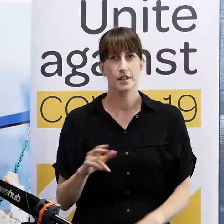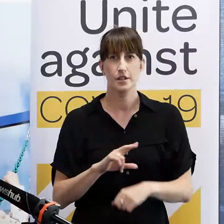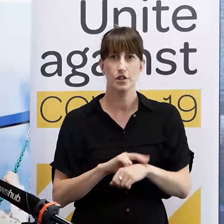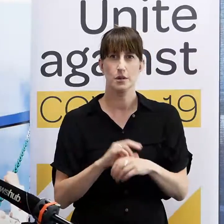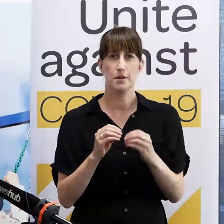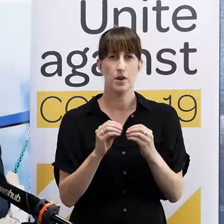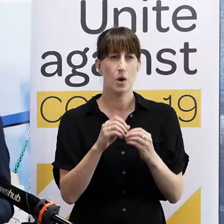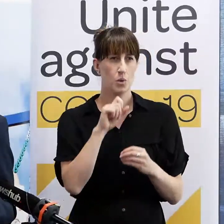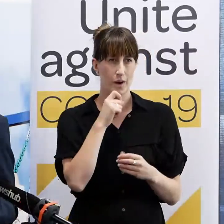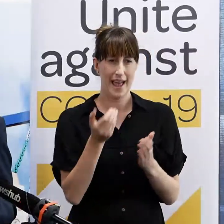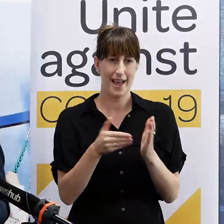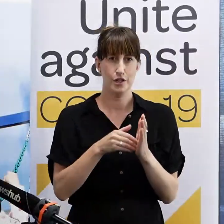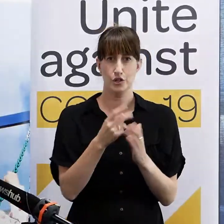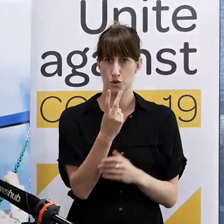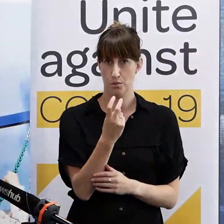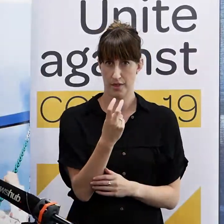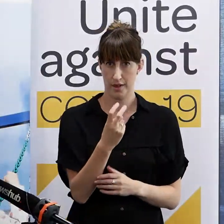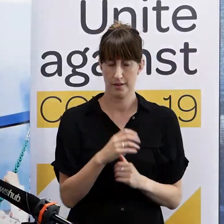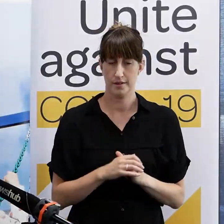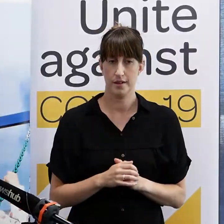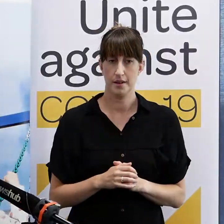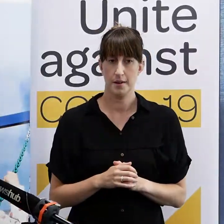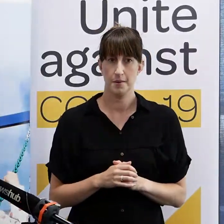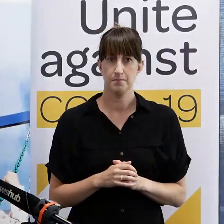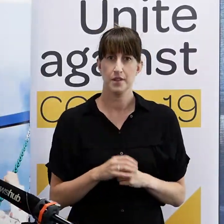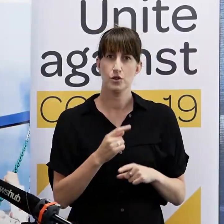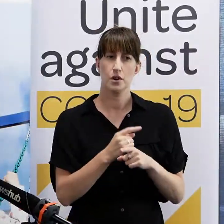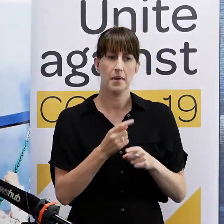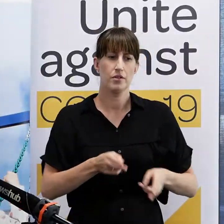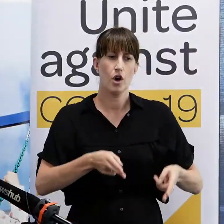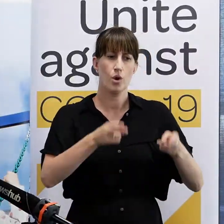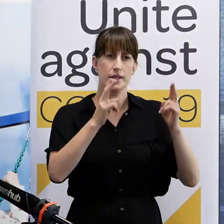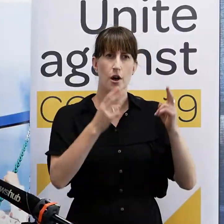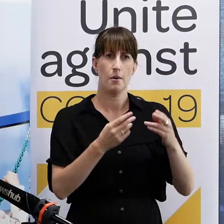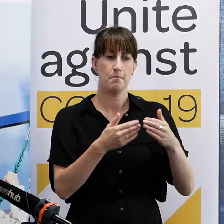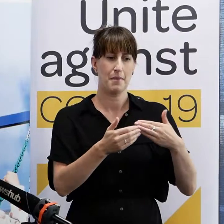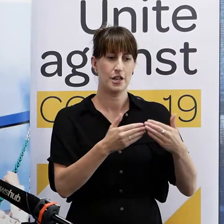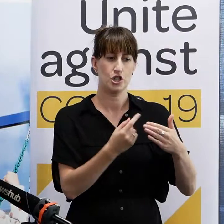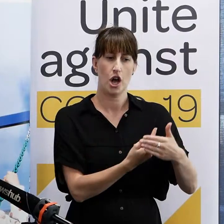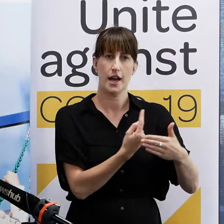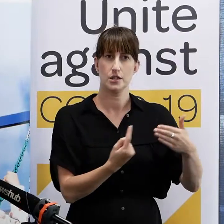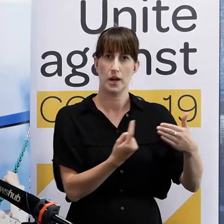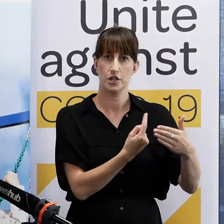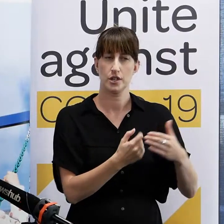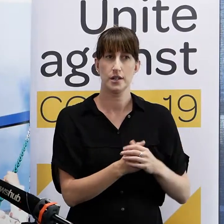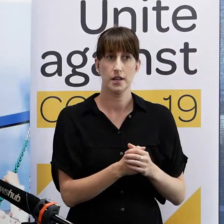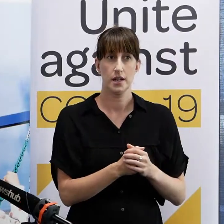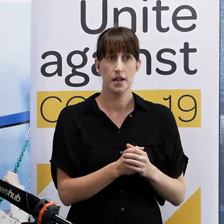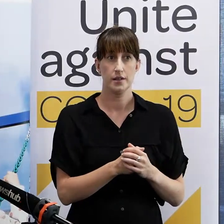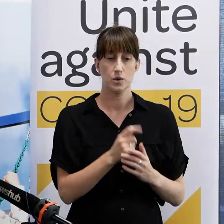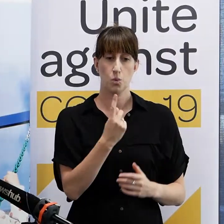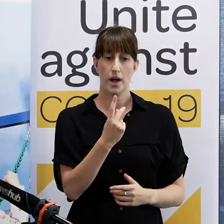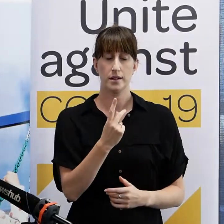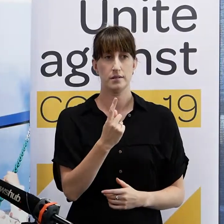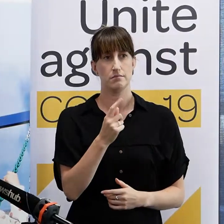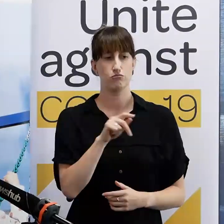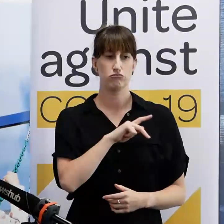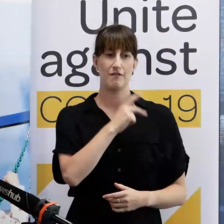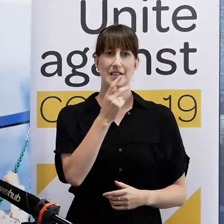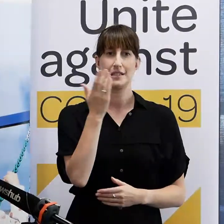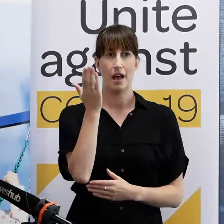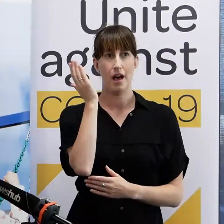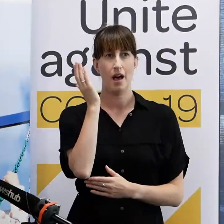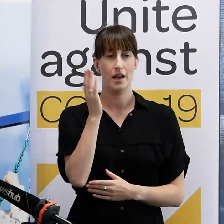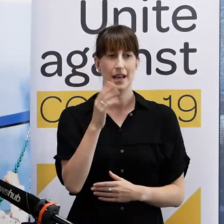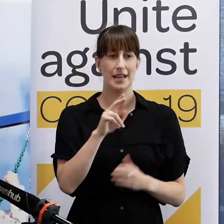just adding to what Jim has said around managed isolation. I know that Professor Nick Wilson has once again raised the suggestion that